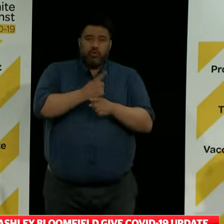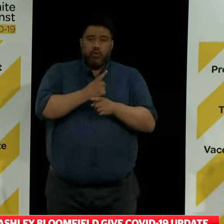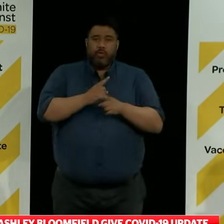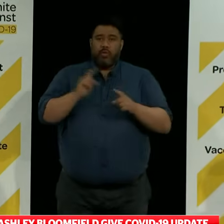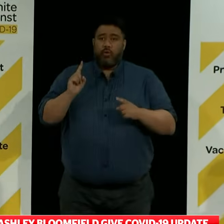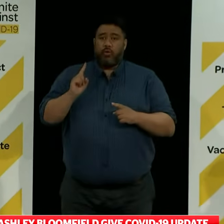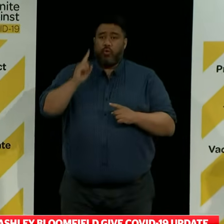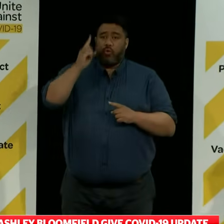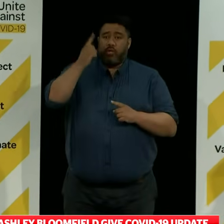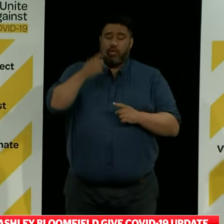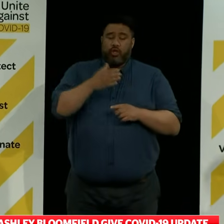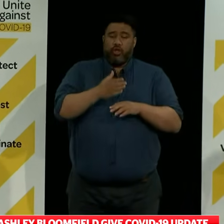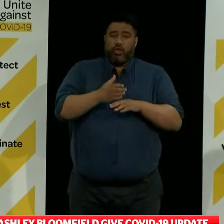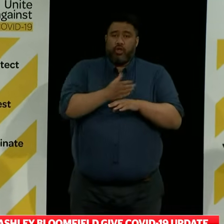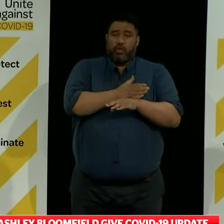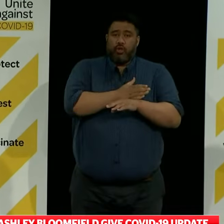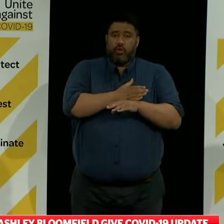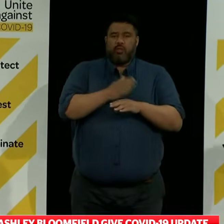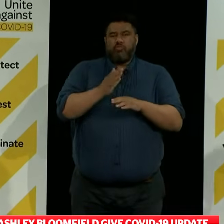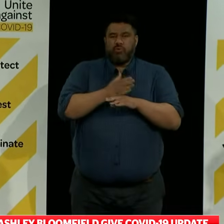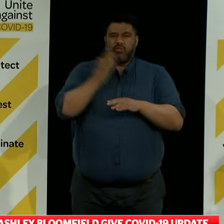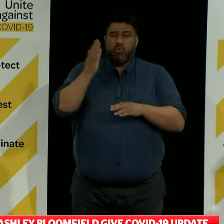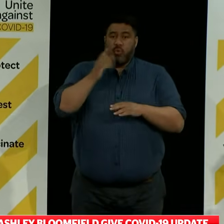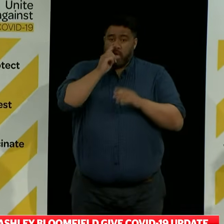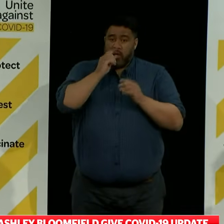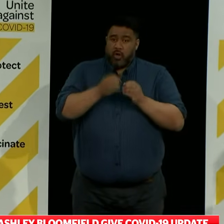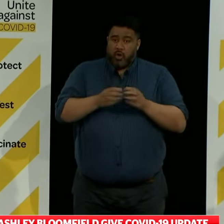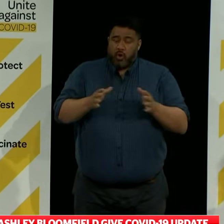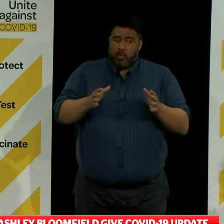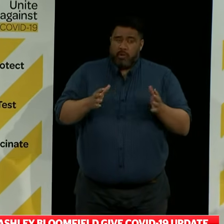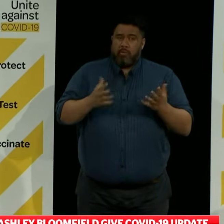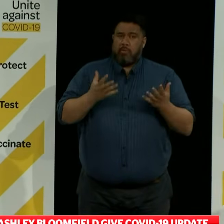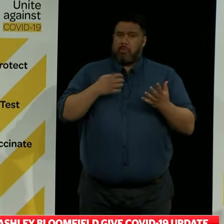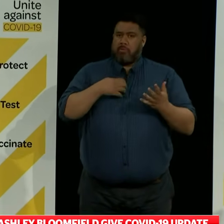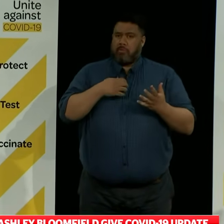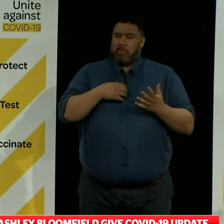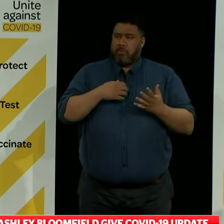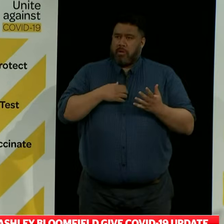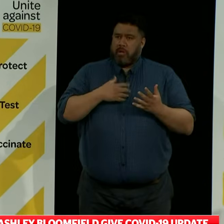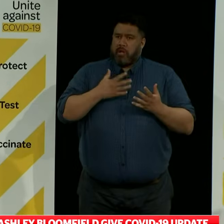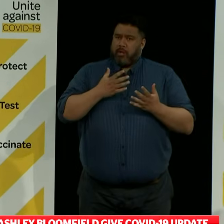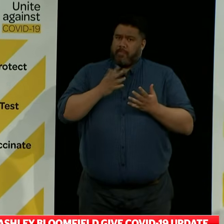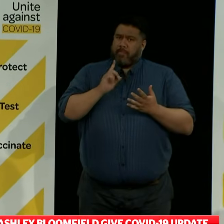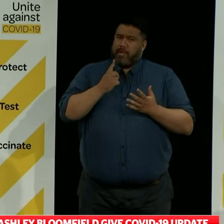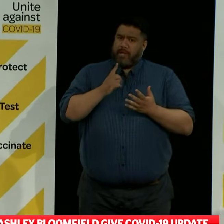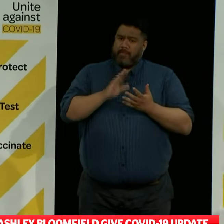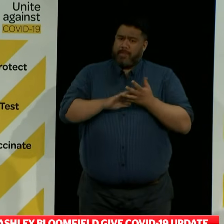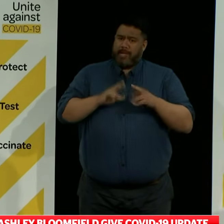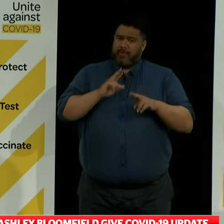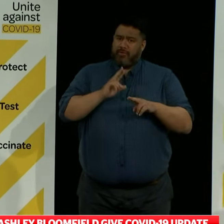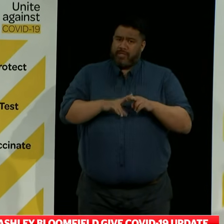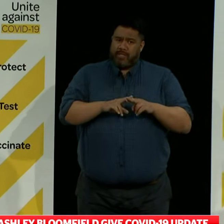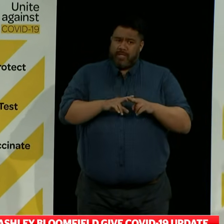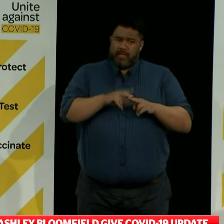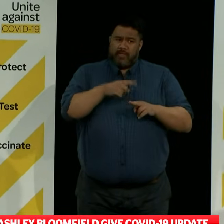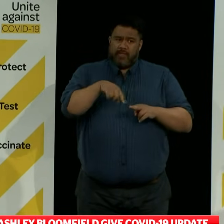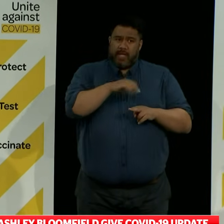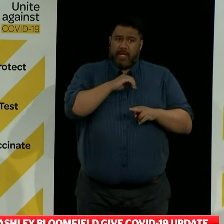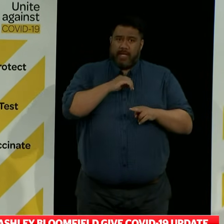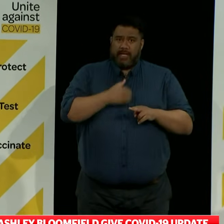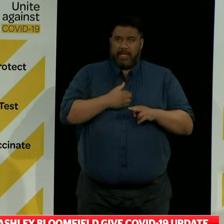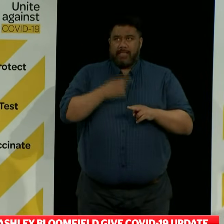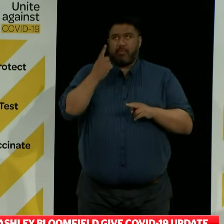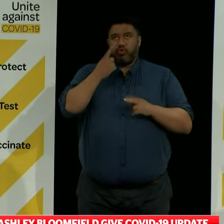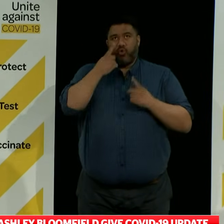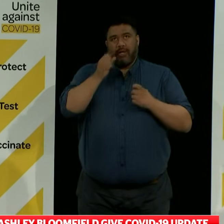there are concerns that they could be the new frontline for outbreaks. Are you prioritising parents' need for childcare over children's health and